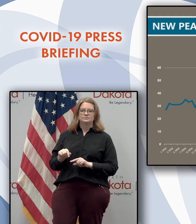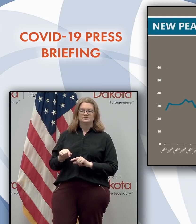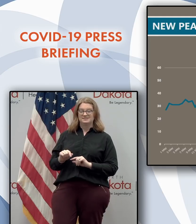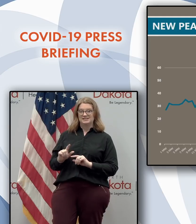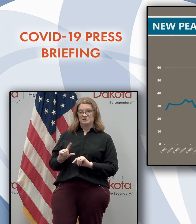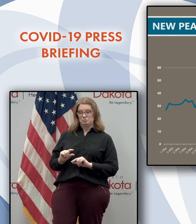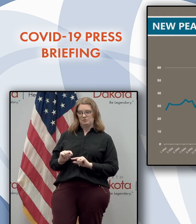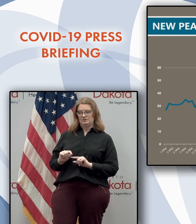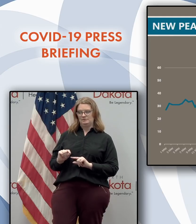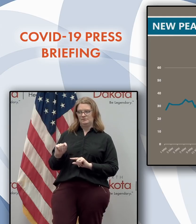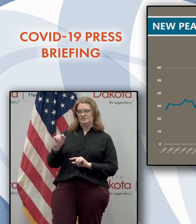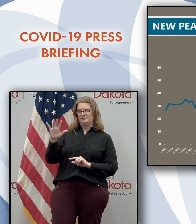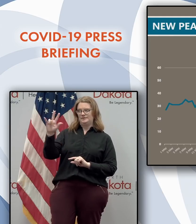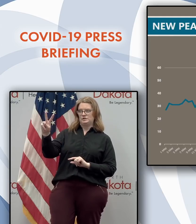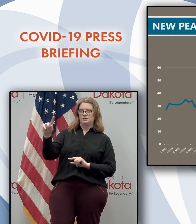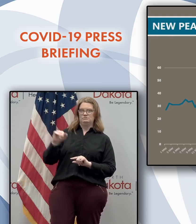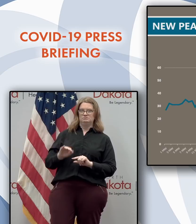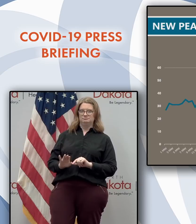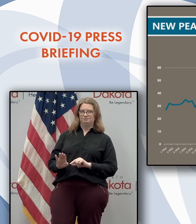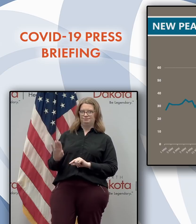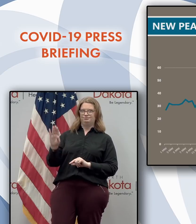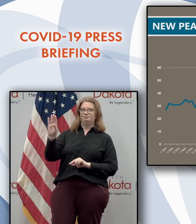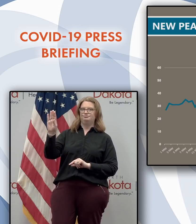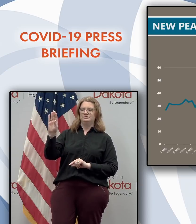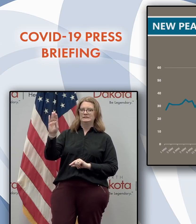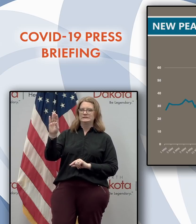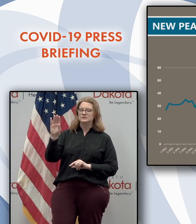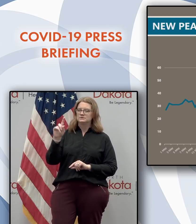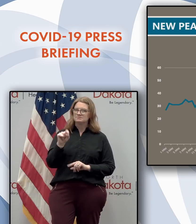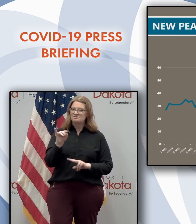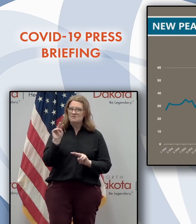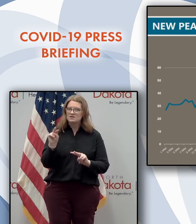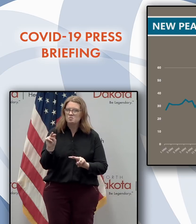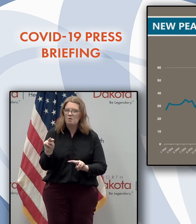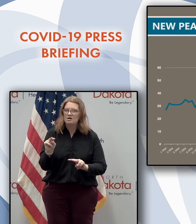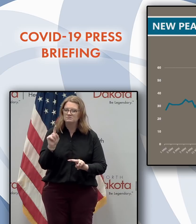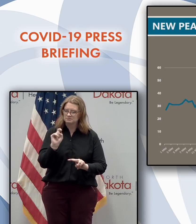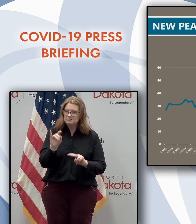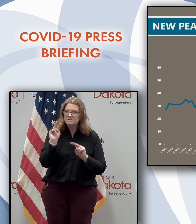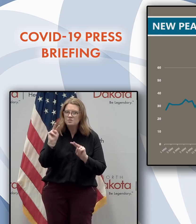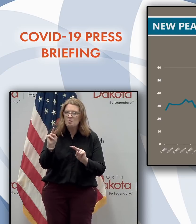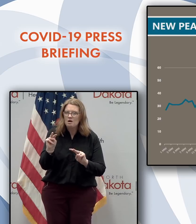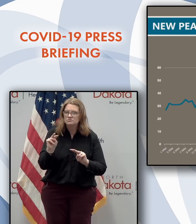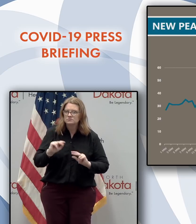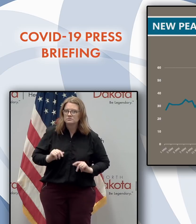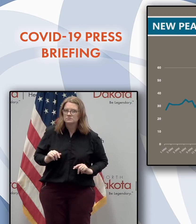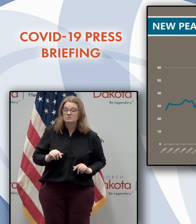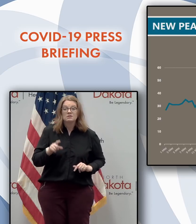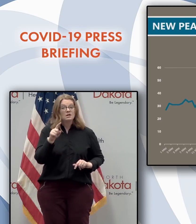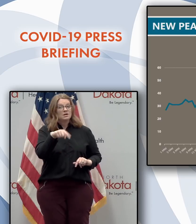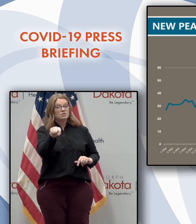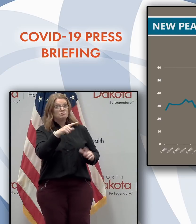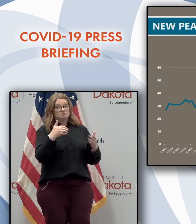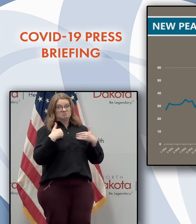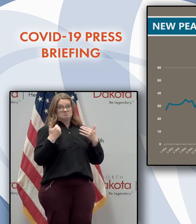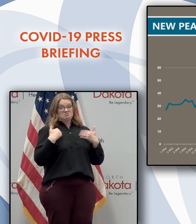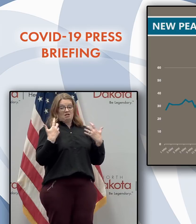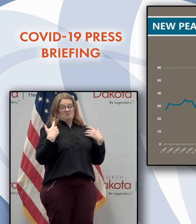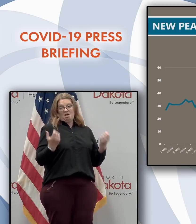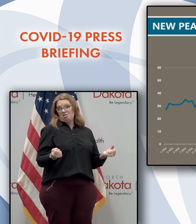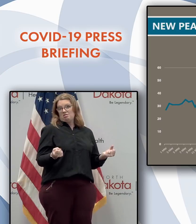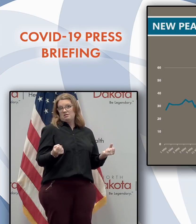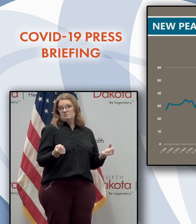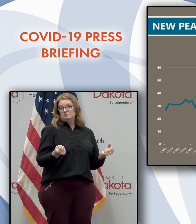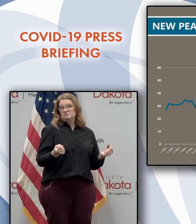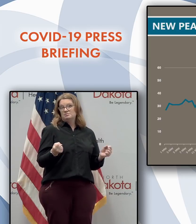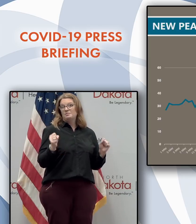to 52. This is a trend line that we want to pay attention to, and again, if you're someone who's young and healthy, but you potentially could